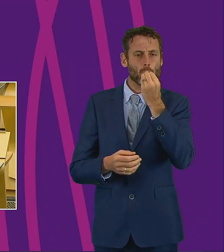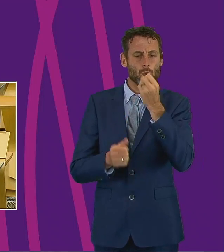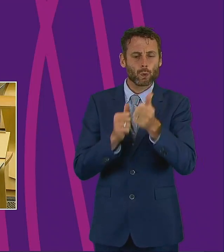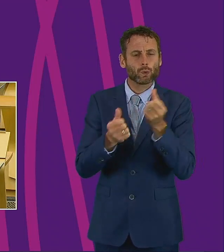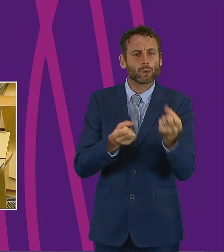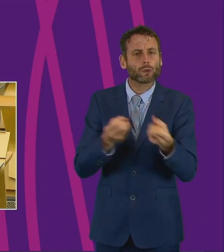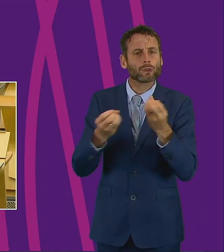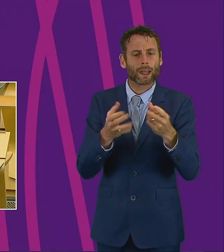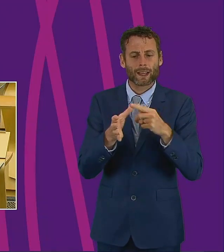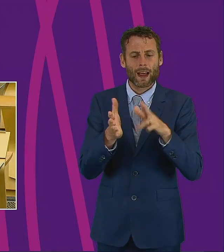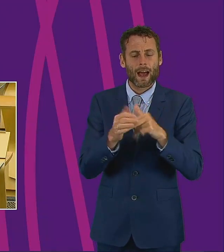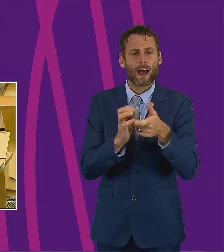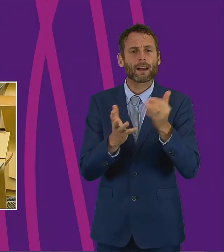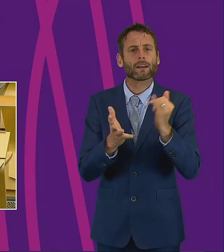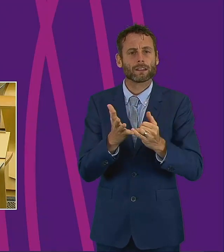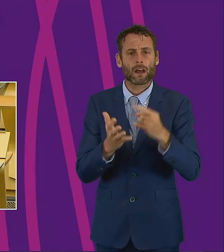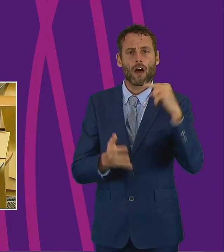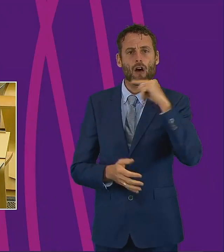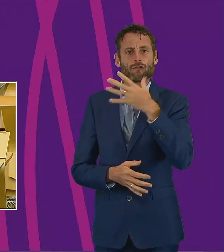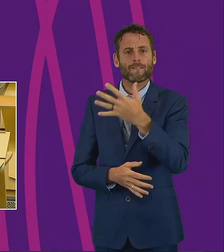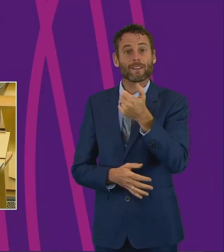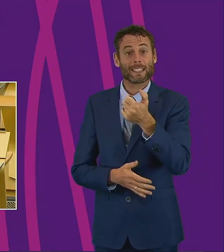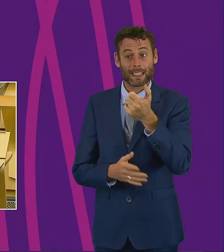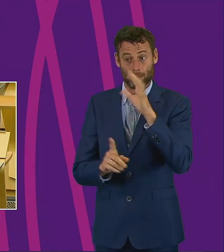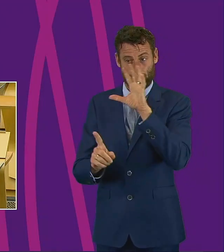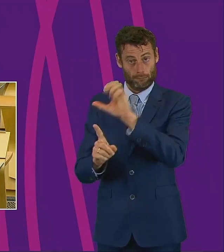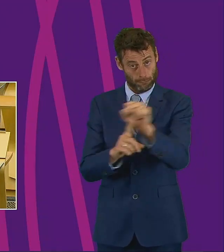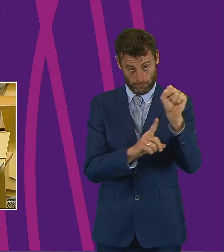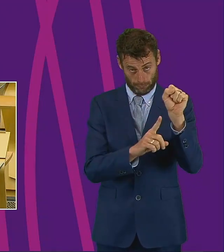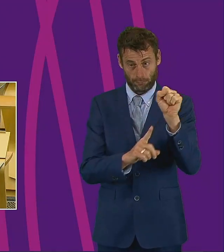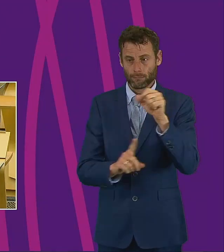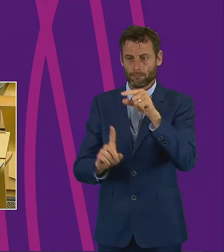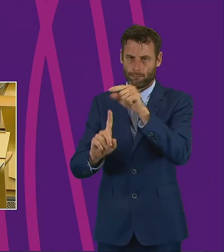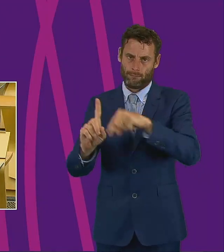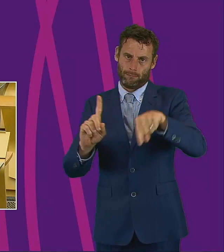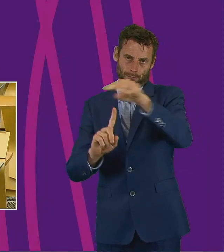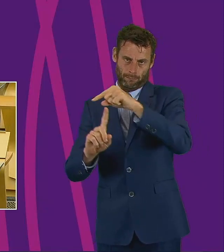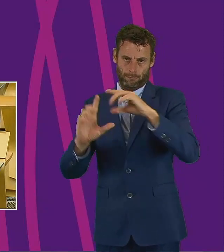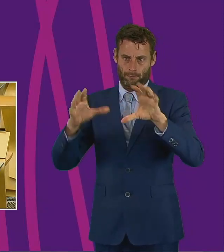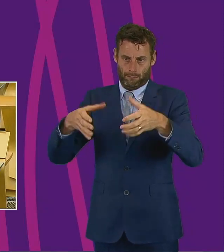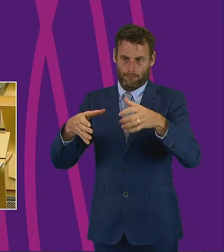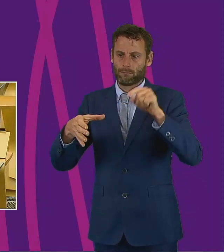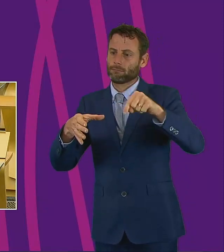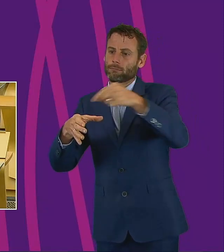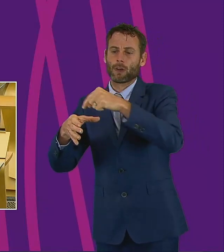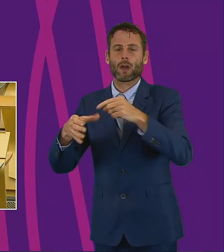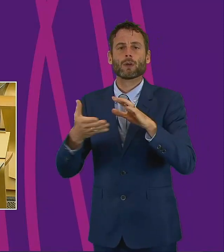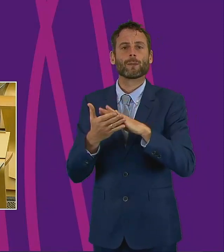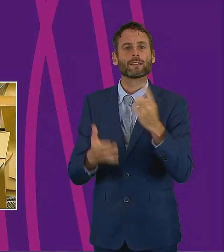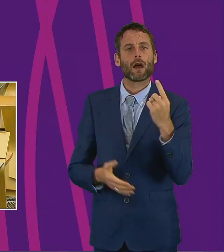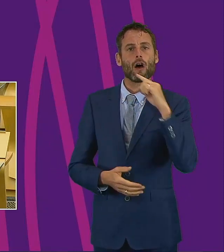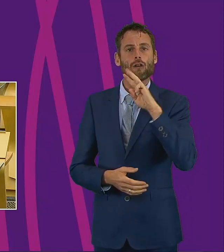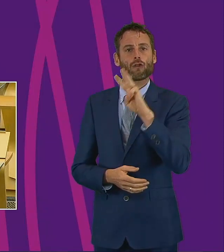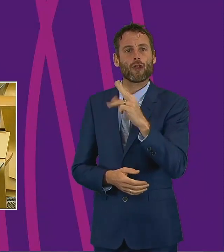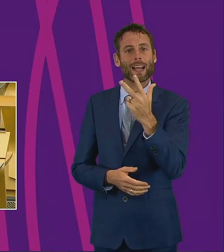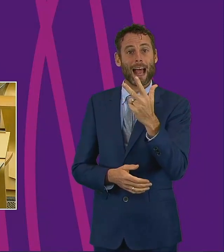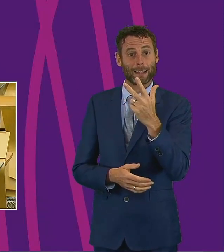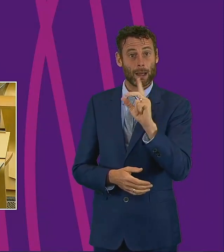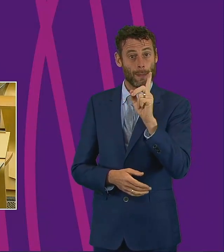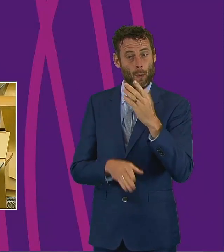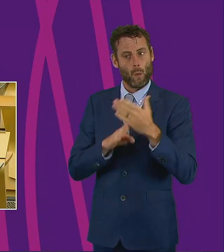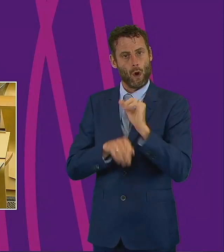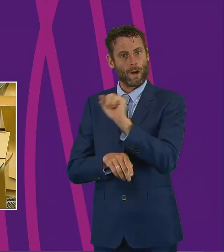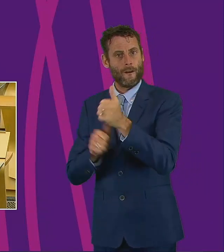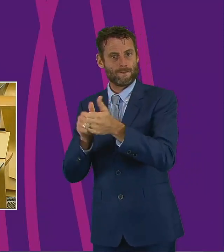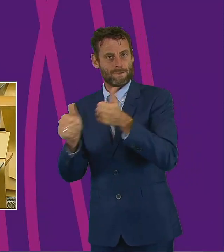were 156 positive cases linked to that cluster. That's 138 workers of the factory and 18